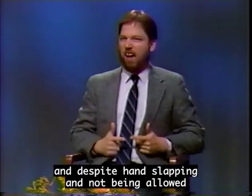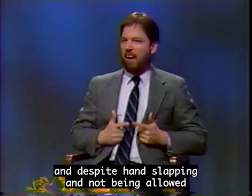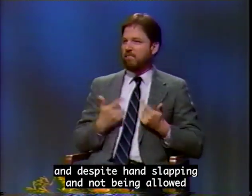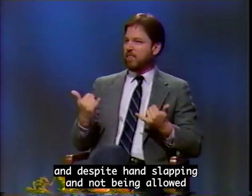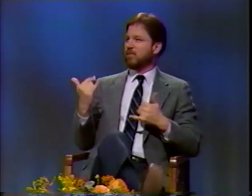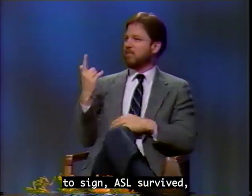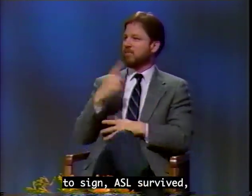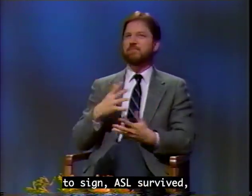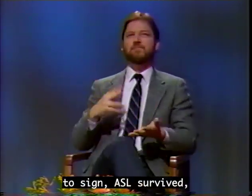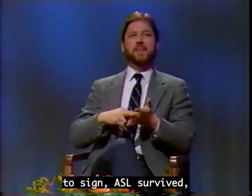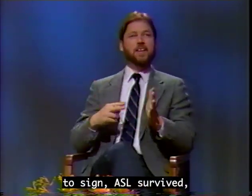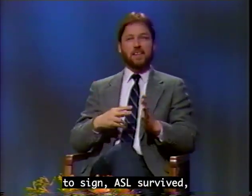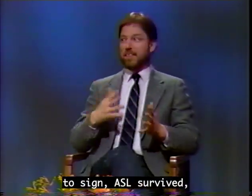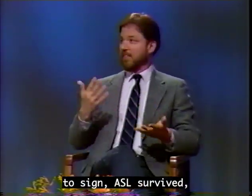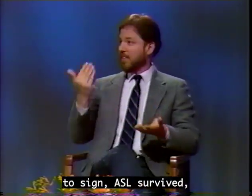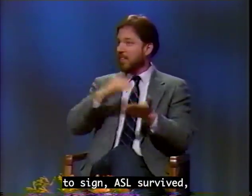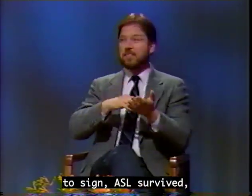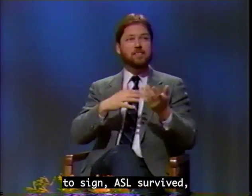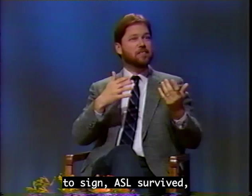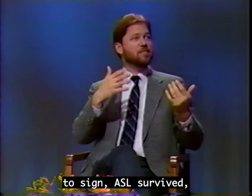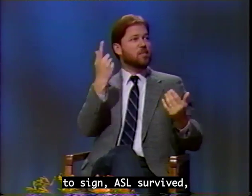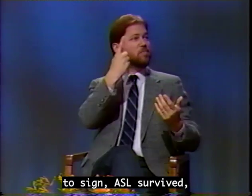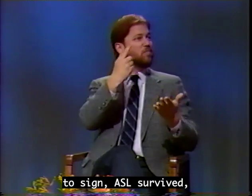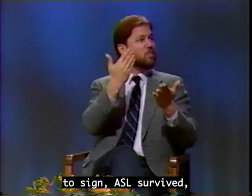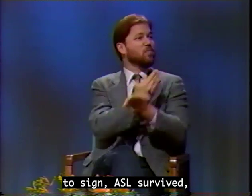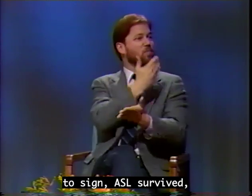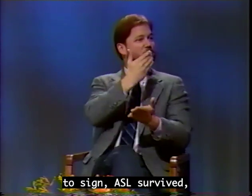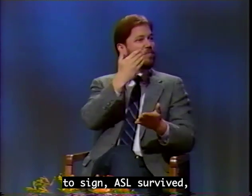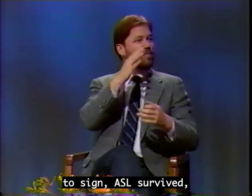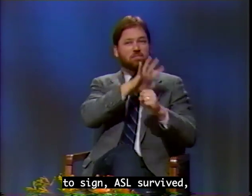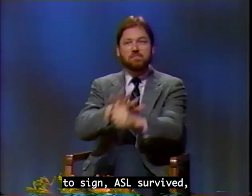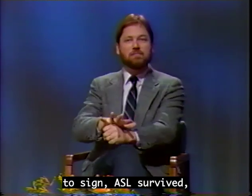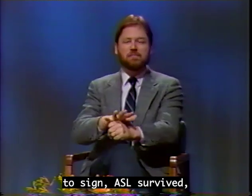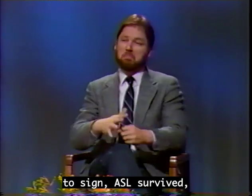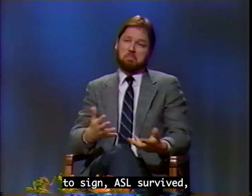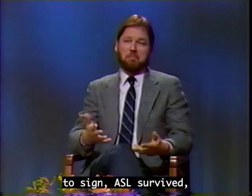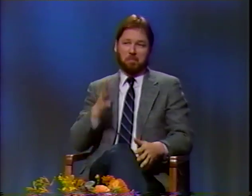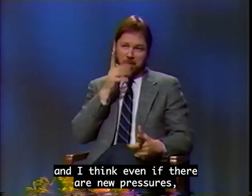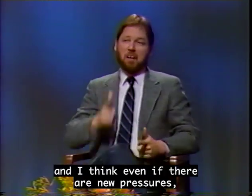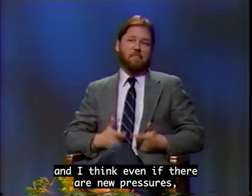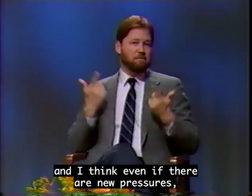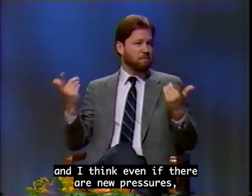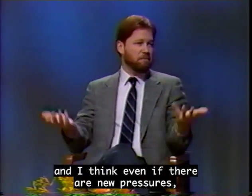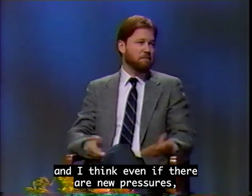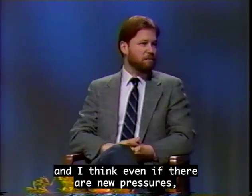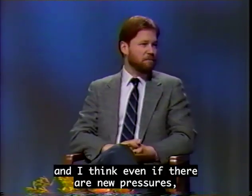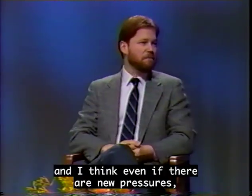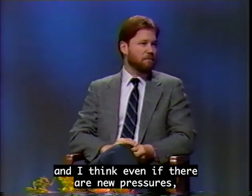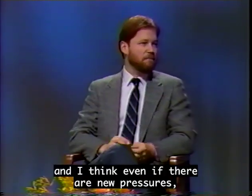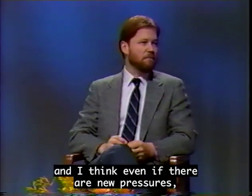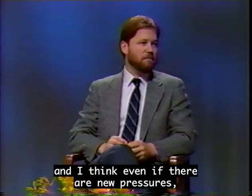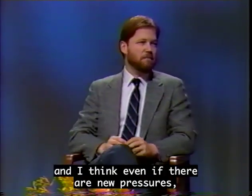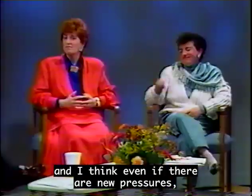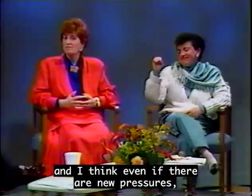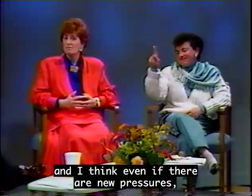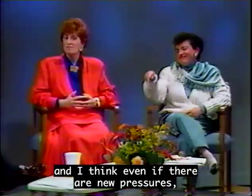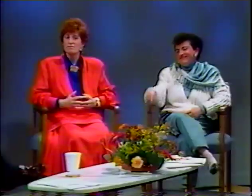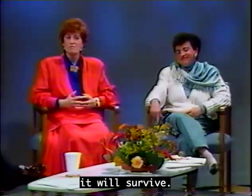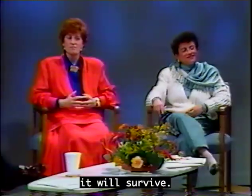not being allowed to sign, ASL survived. And I think even if there are new pressures, it